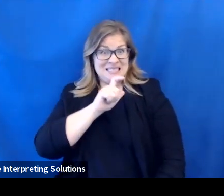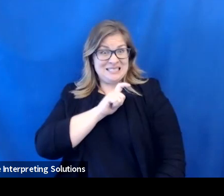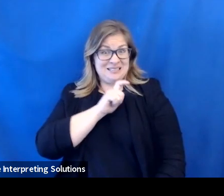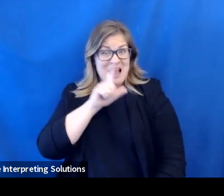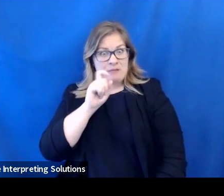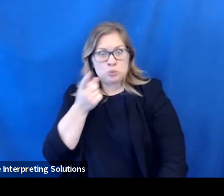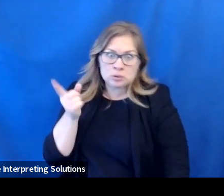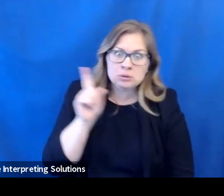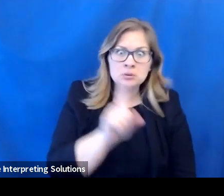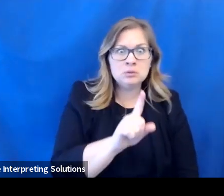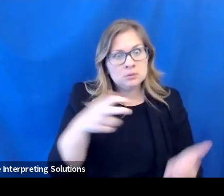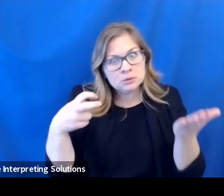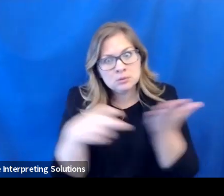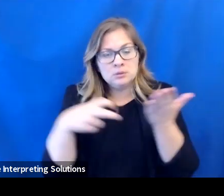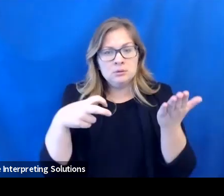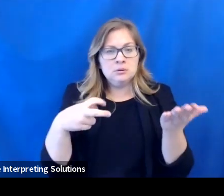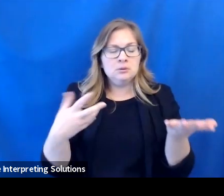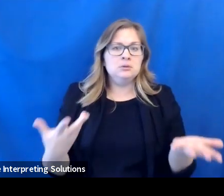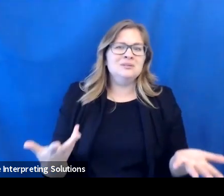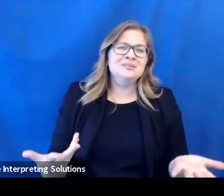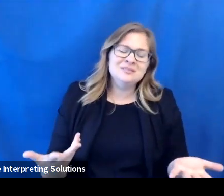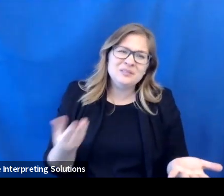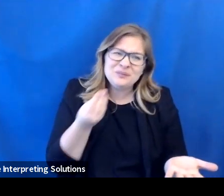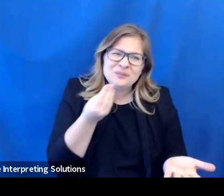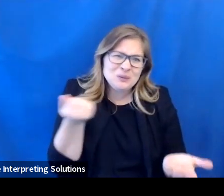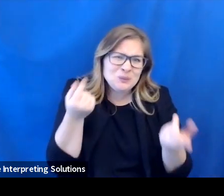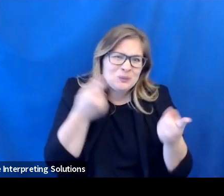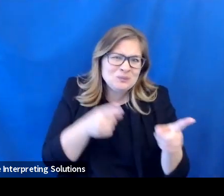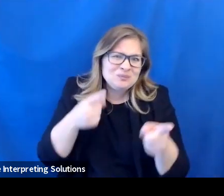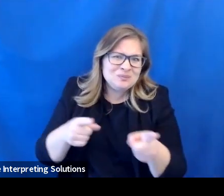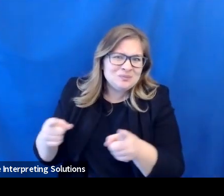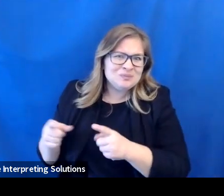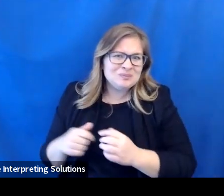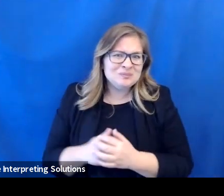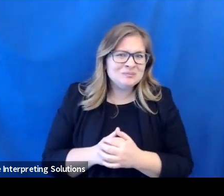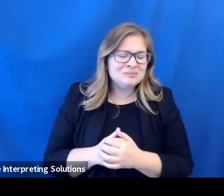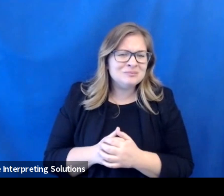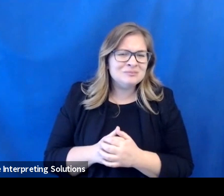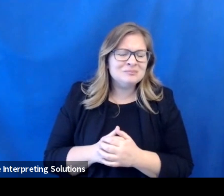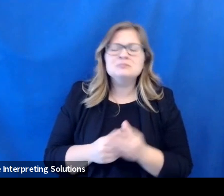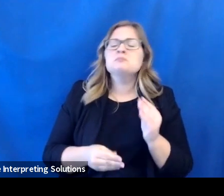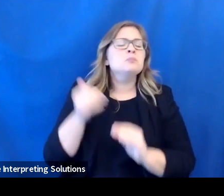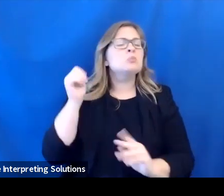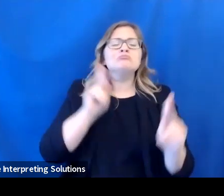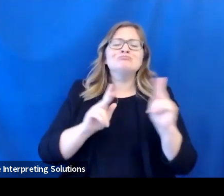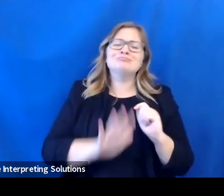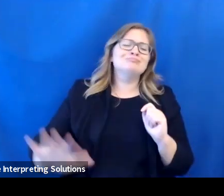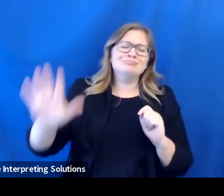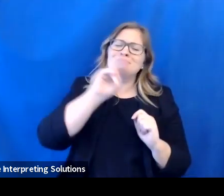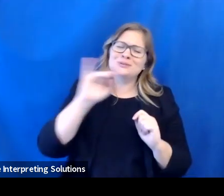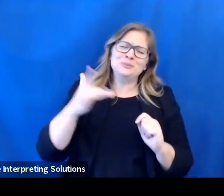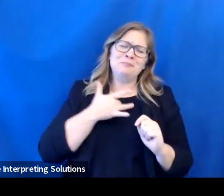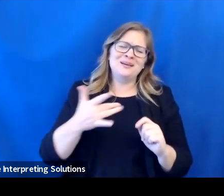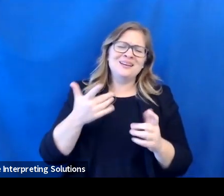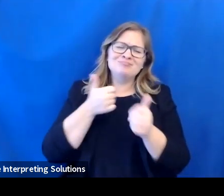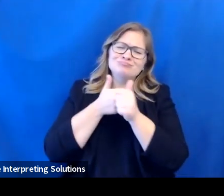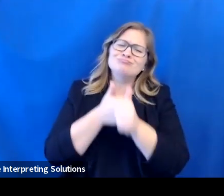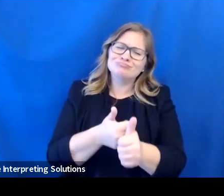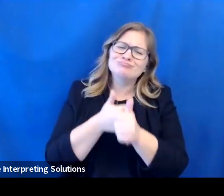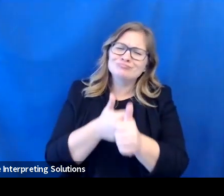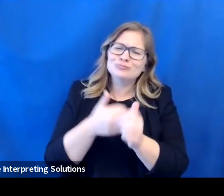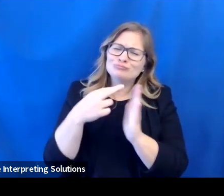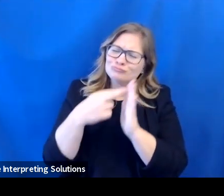Minnesota. Minnesotans are following the rules on this, but I can't stress enough. I know the temptation, especially around these